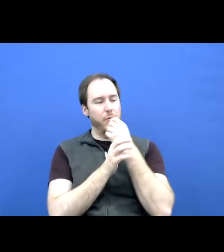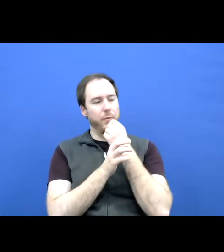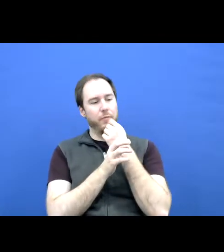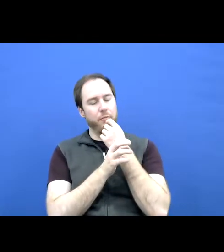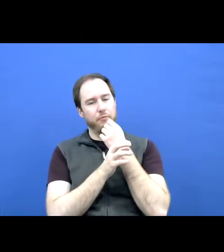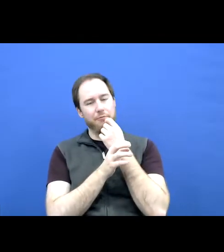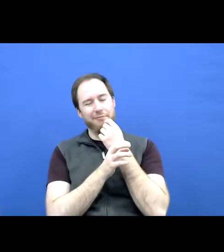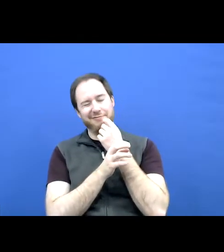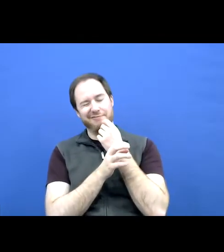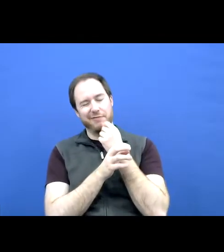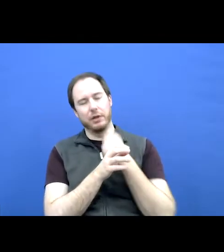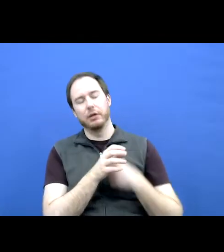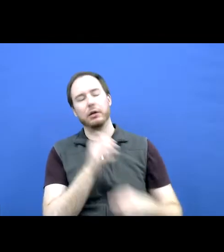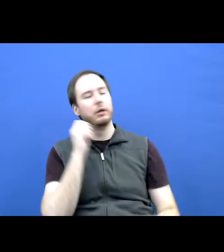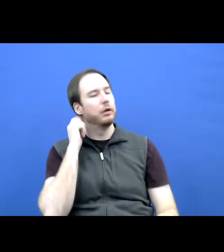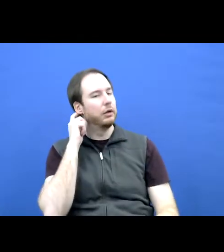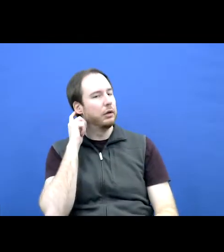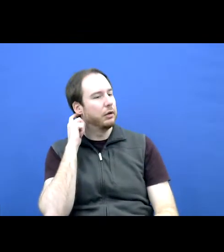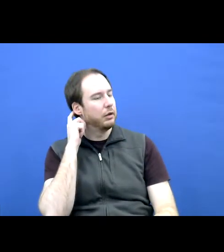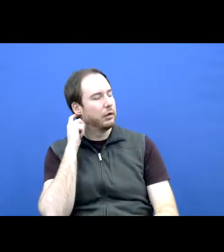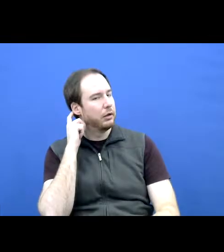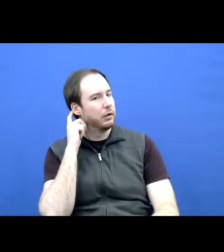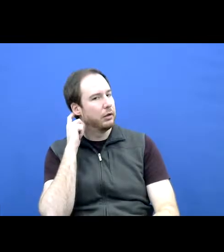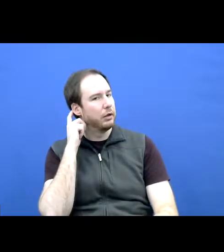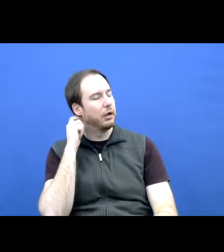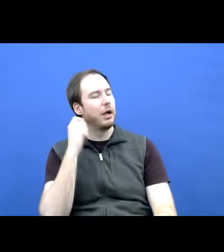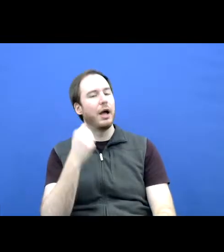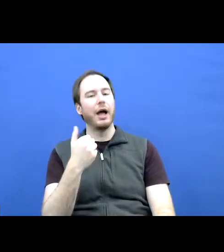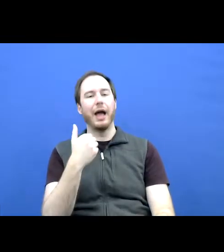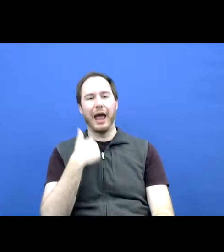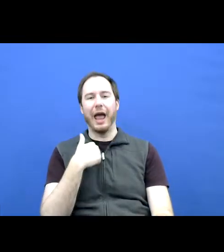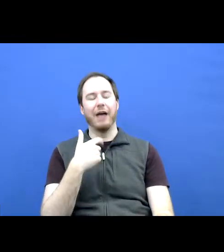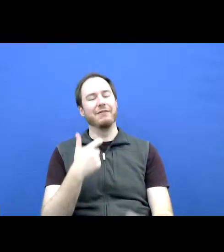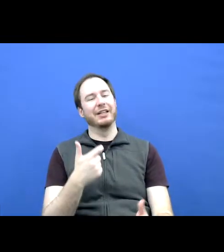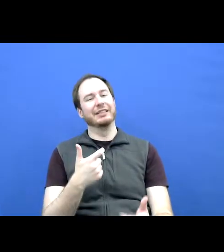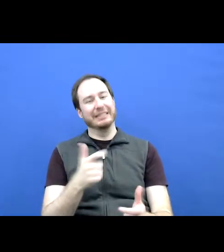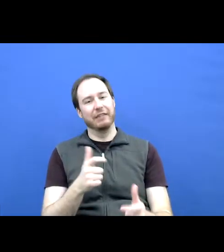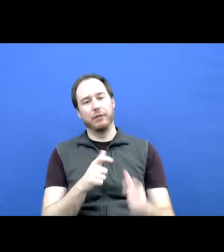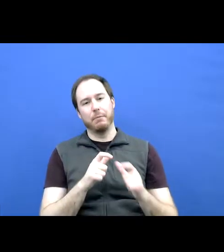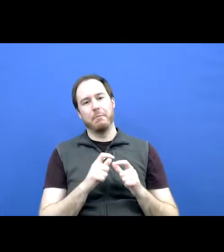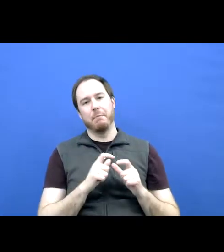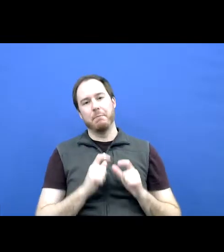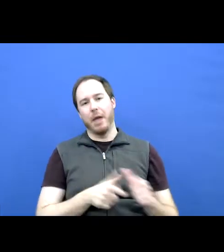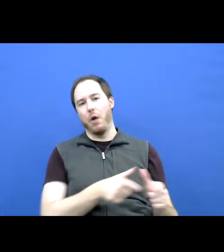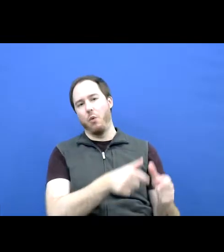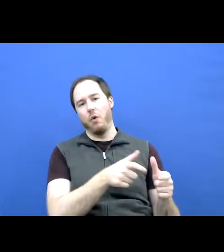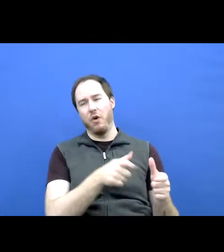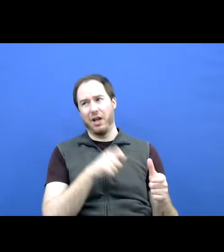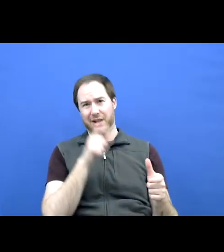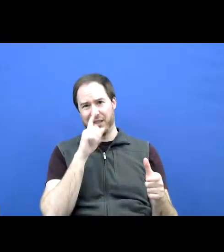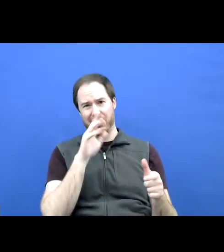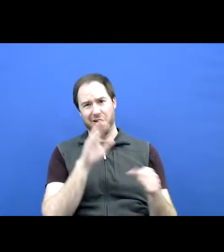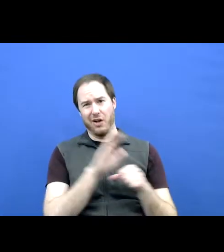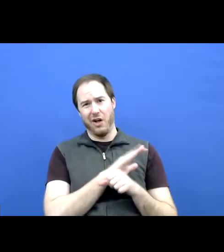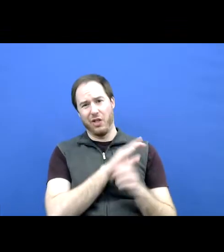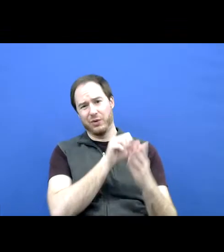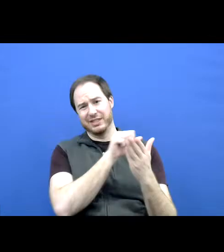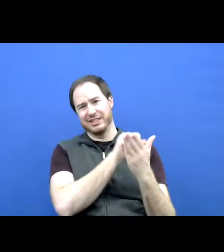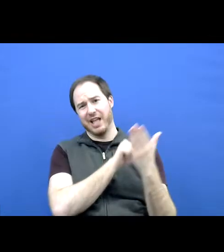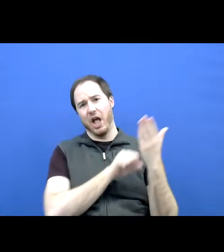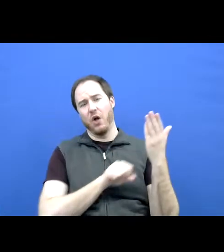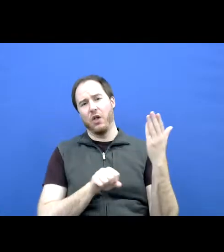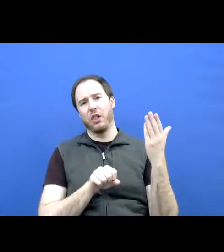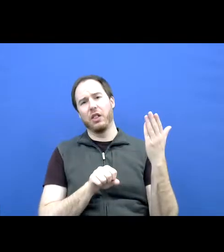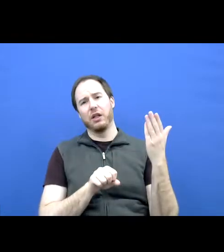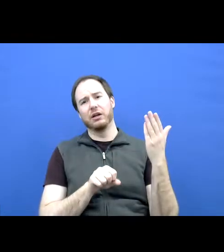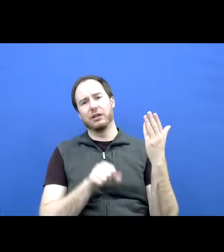because of that area, there are some significant potholes there, and I think then all the way at the south, about where you meet the